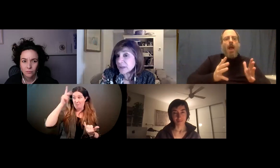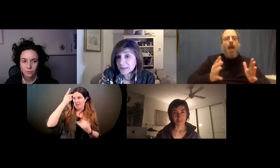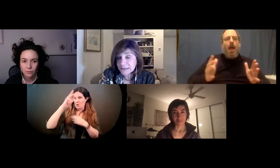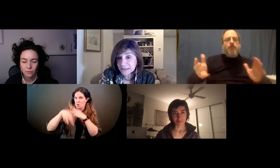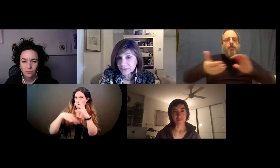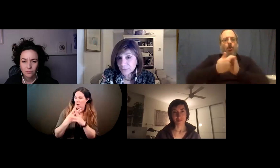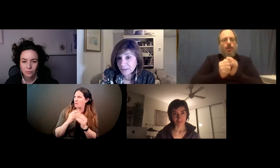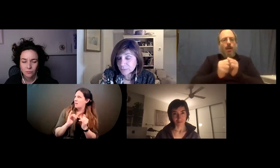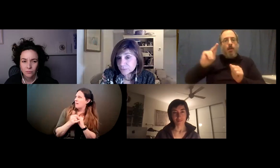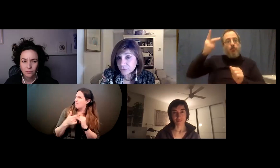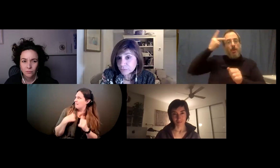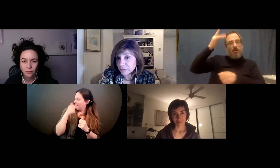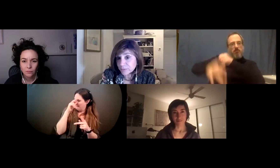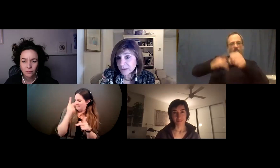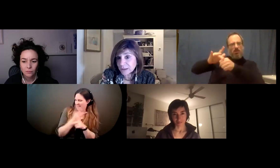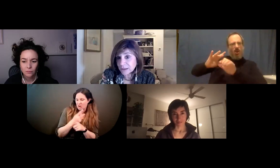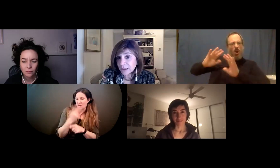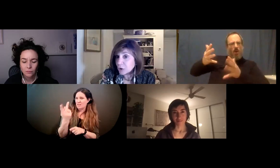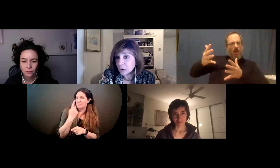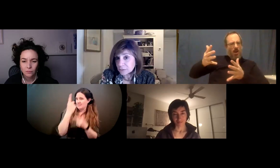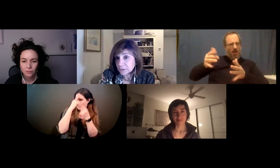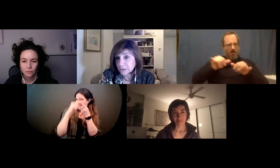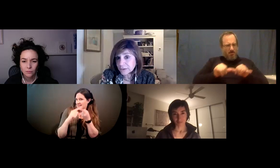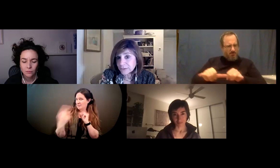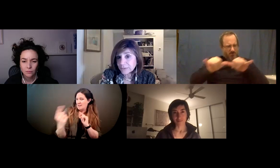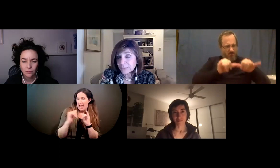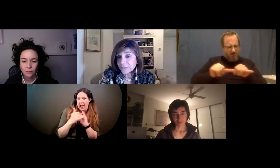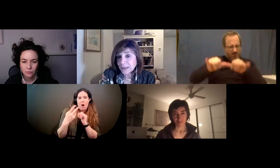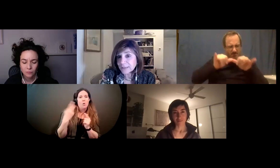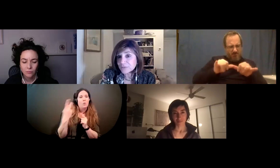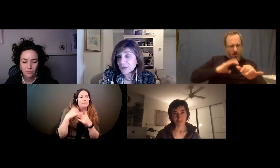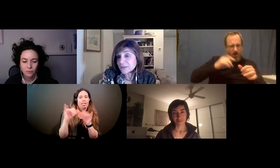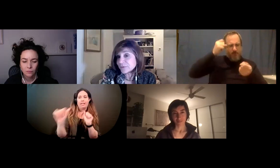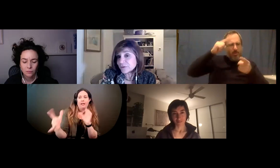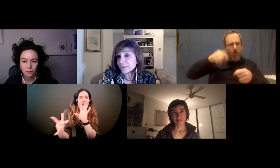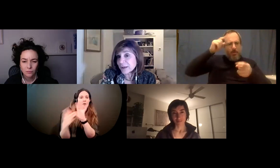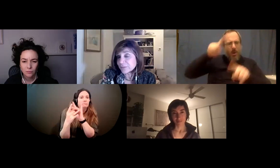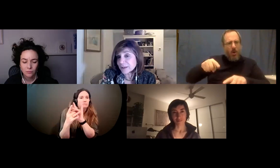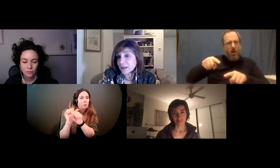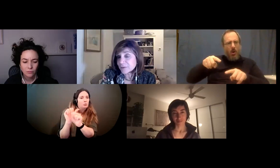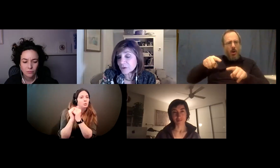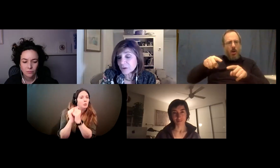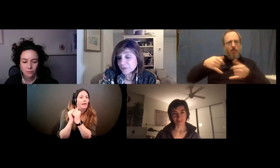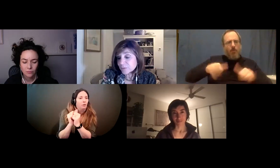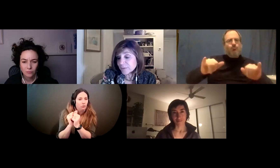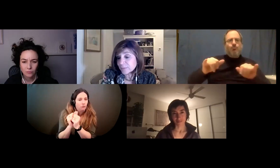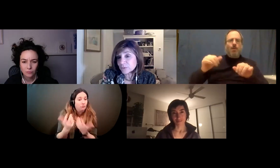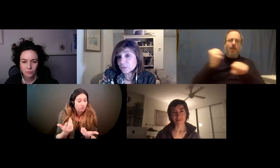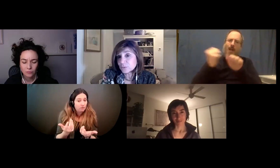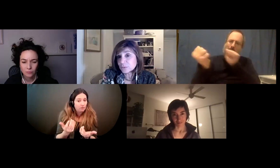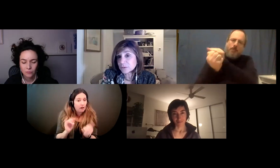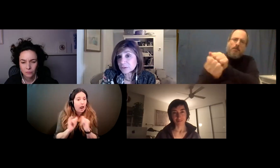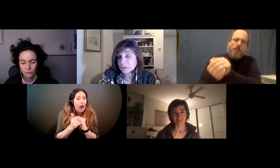make alliances with people who don't agree with me at all. And I'm trying to figure out how to make common cause with